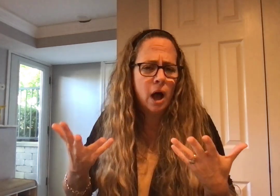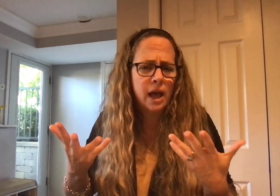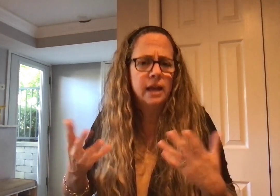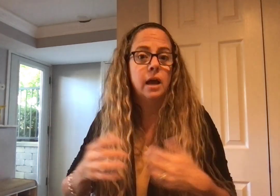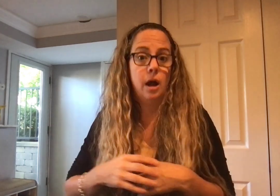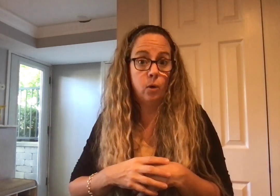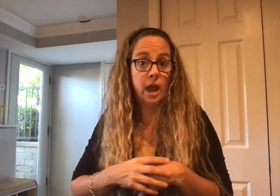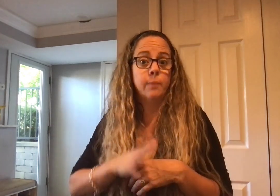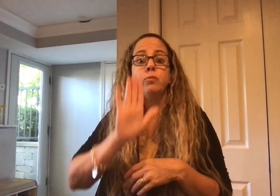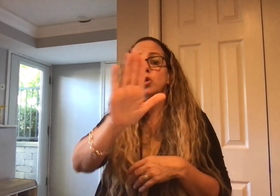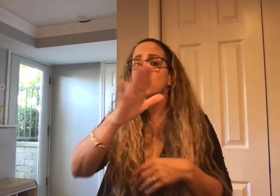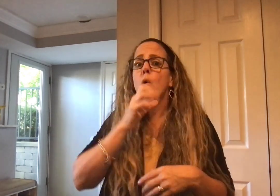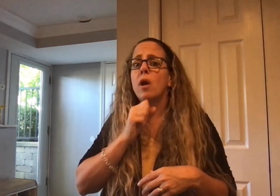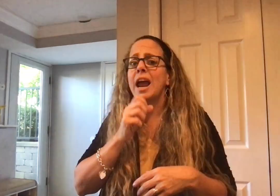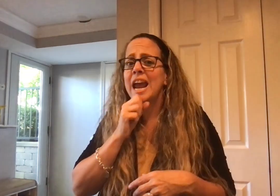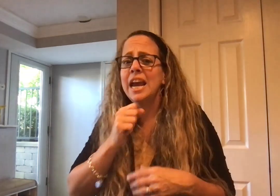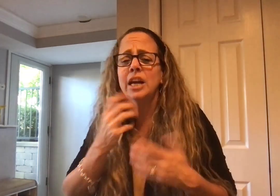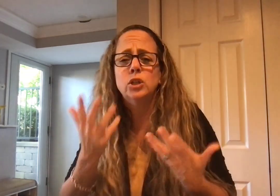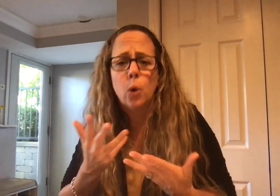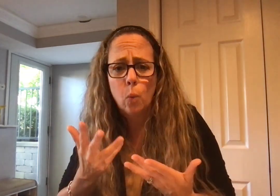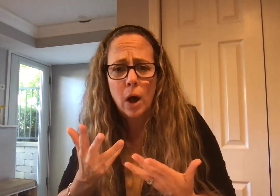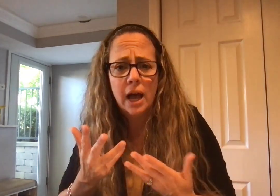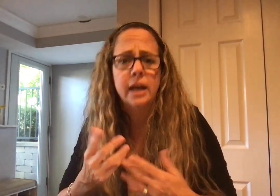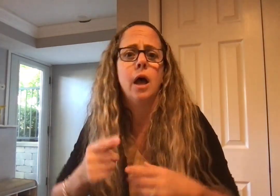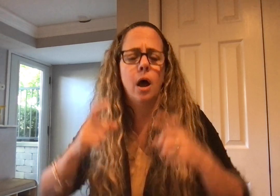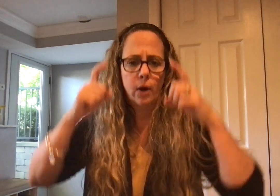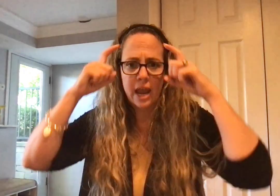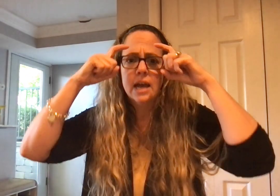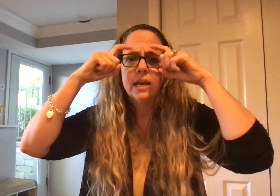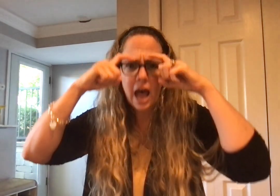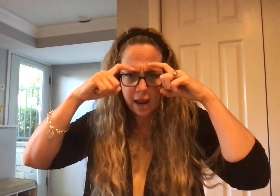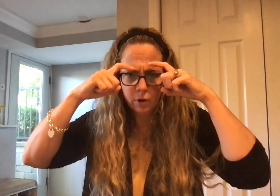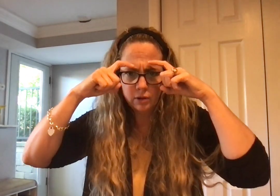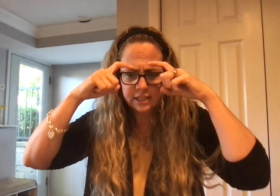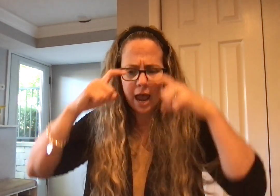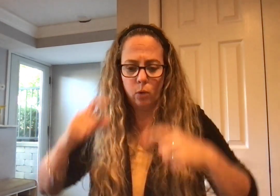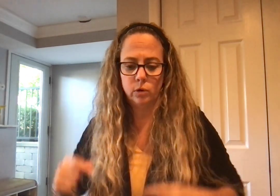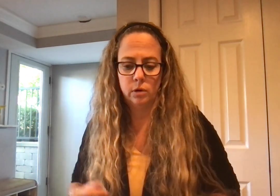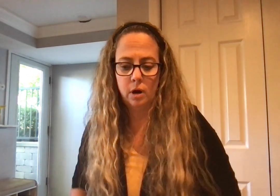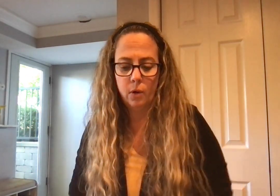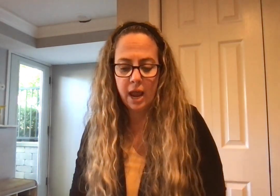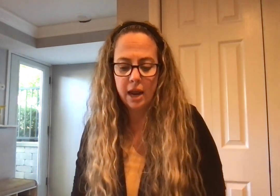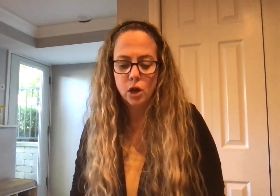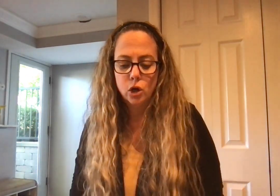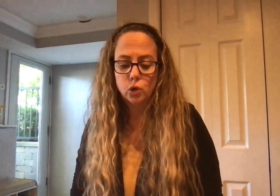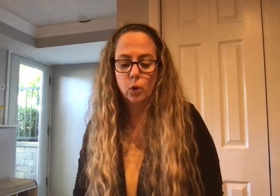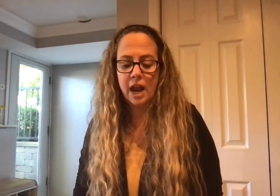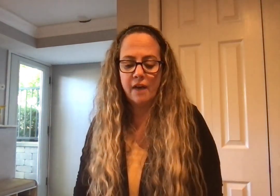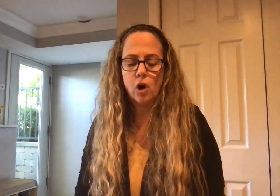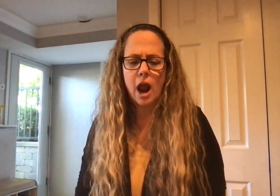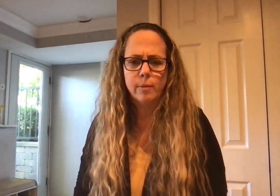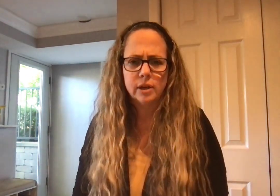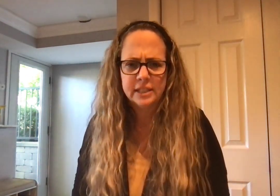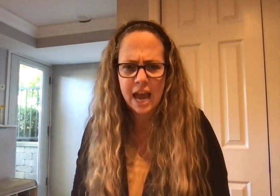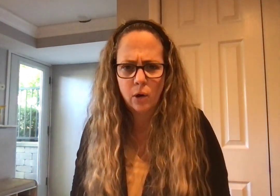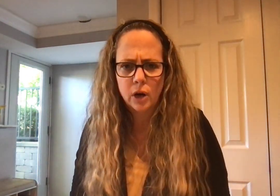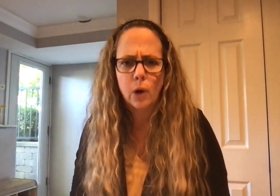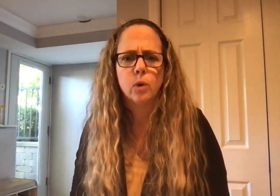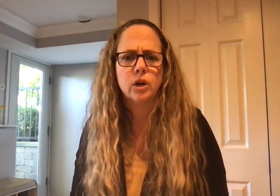what? Okay? Your age, what? Okay? Eyebrows down. Okay? So, we're going to have our eyebrows down. We're going to